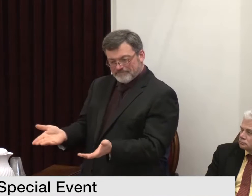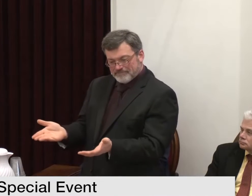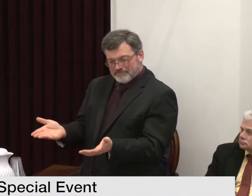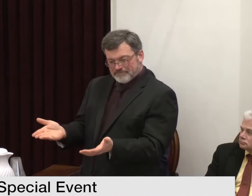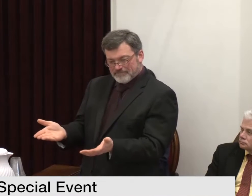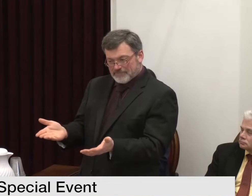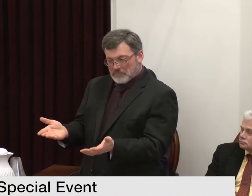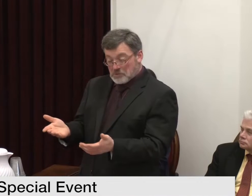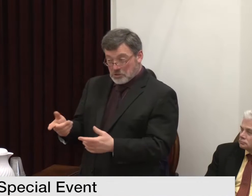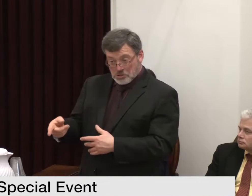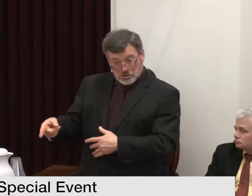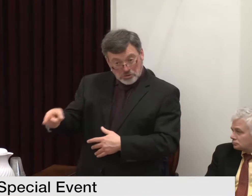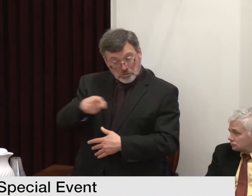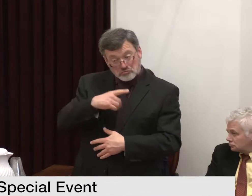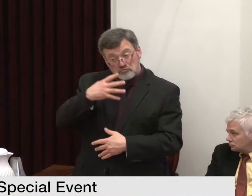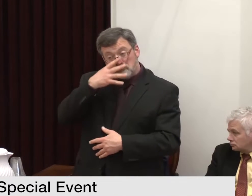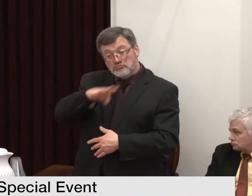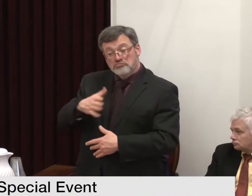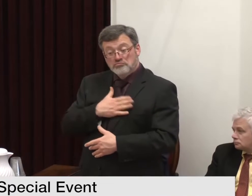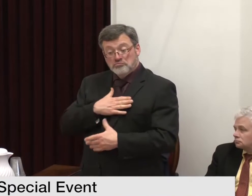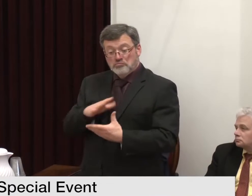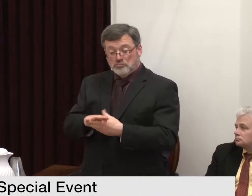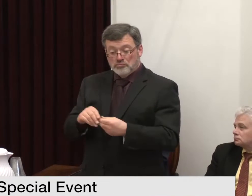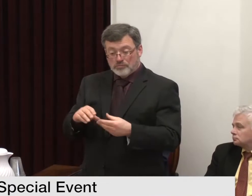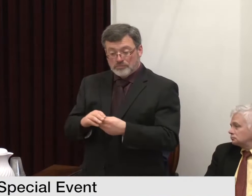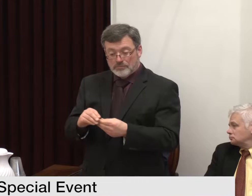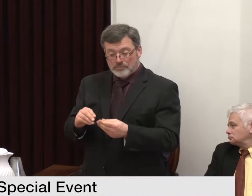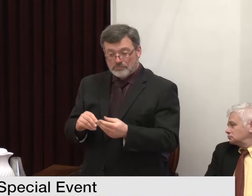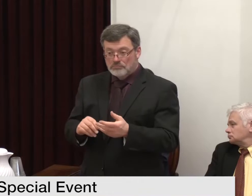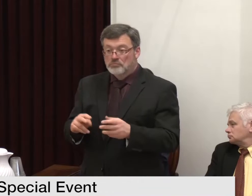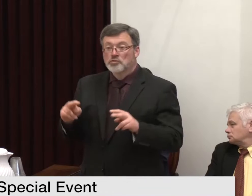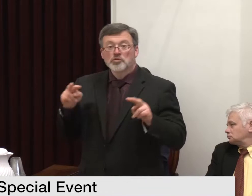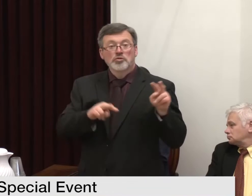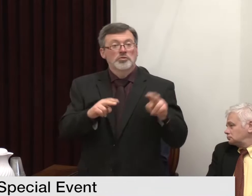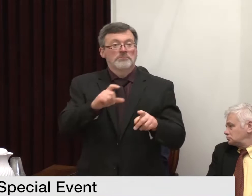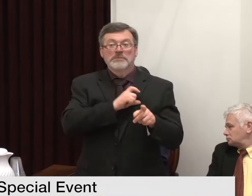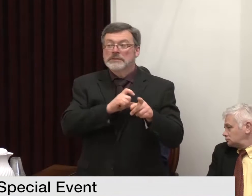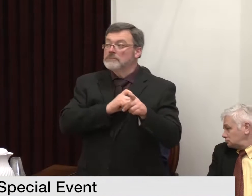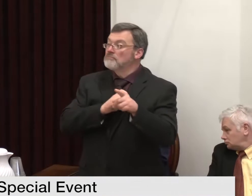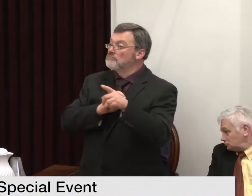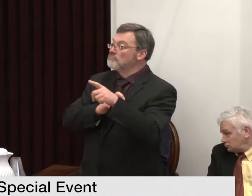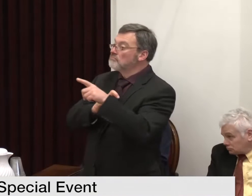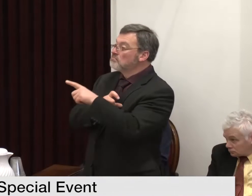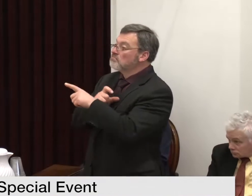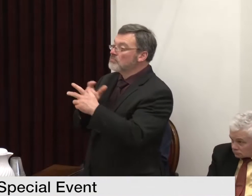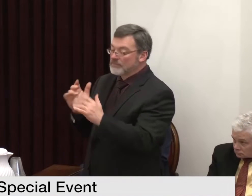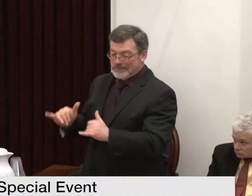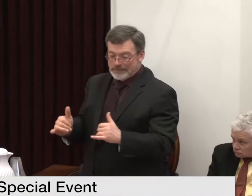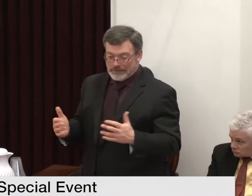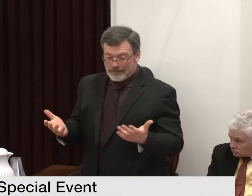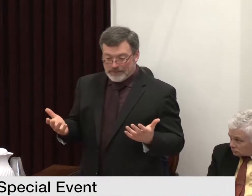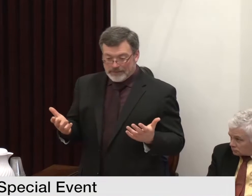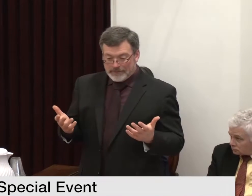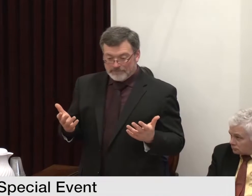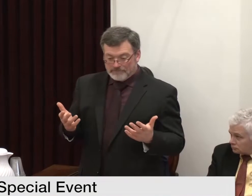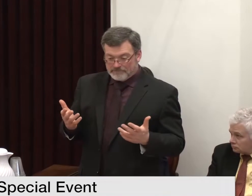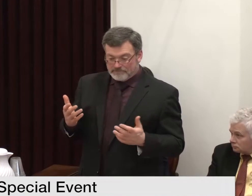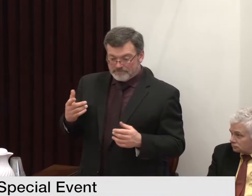Just talk to some of the police chiefs you see up in the balcony, from Bennington, Essex, Rutland, and Springfield.